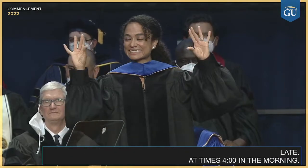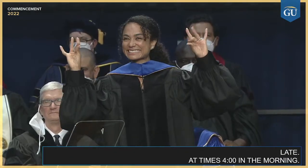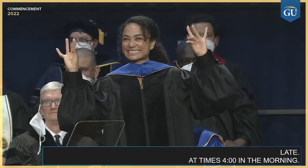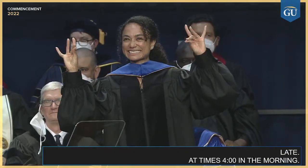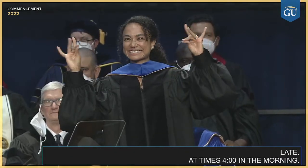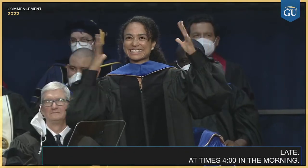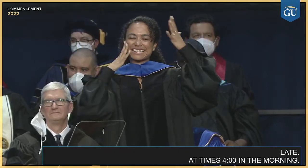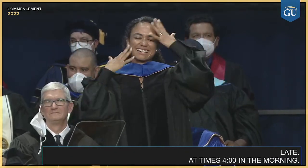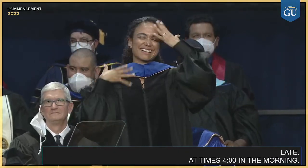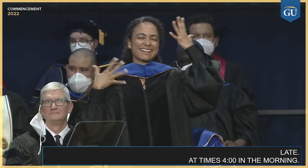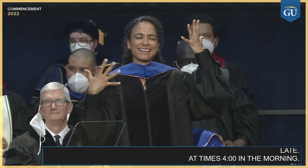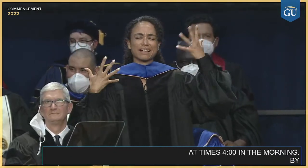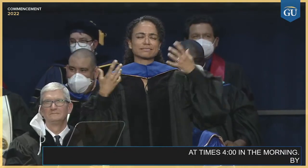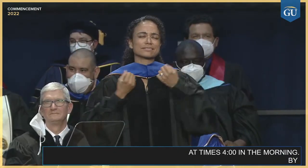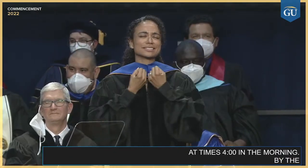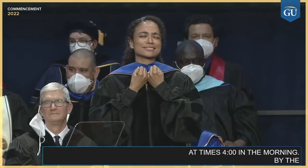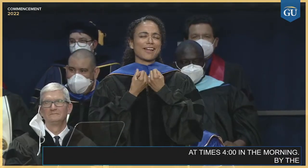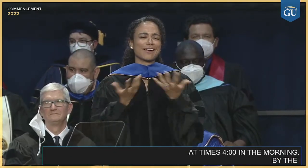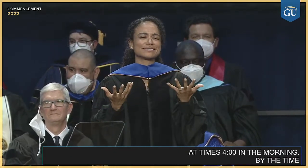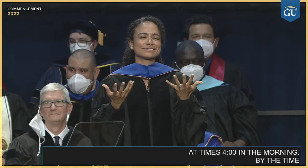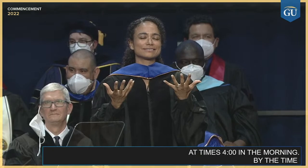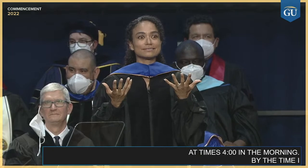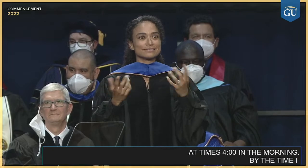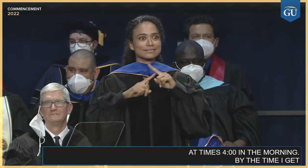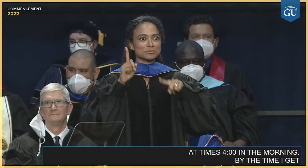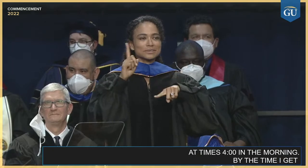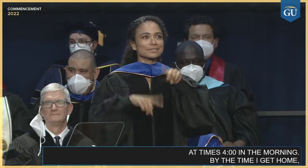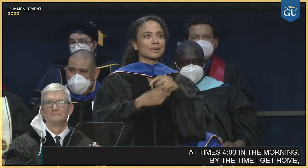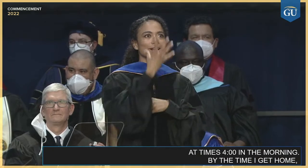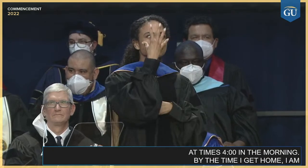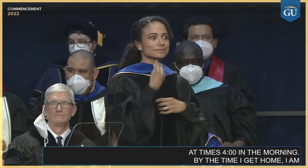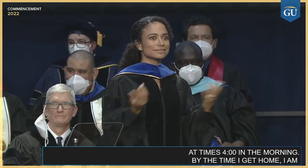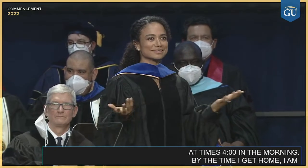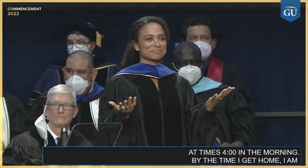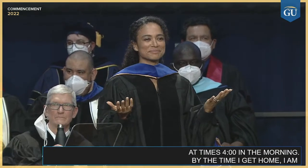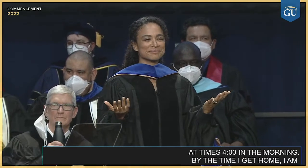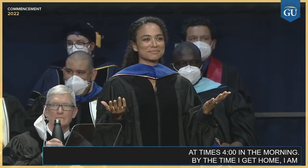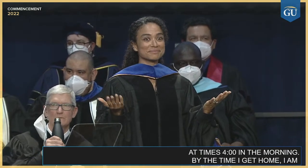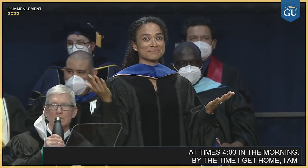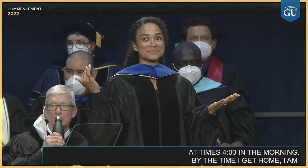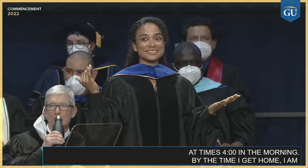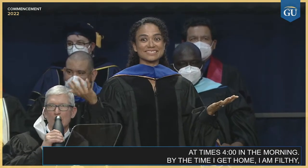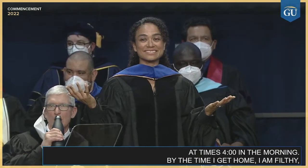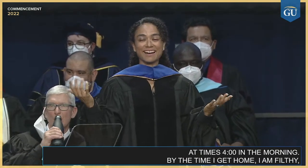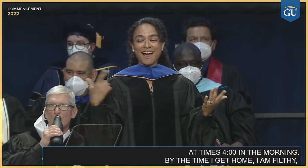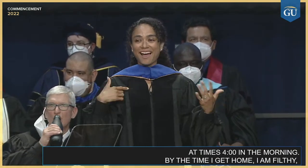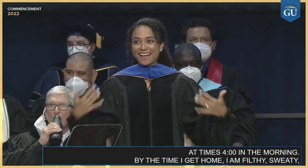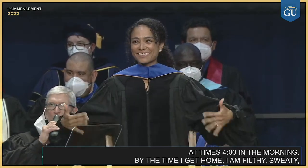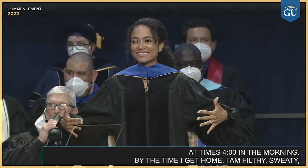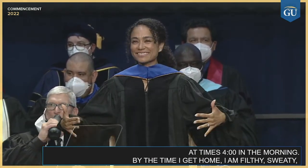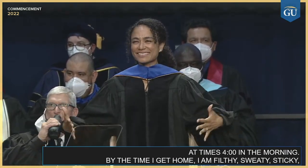filthy, sweaty, sticky, exhausted, but unable to sleep.